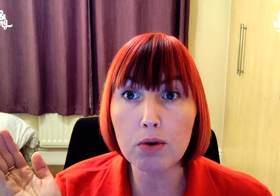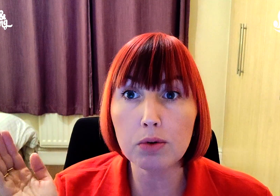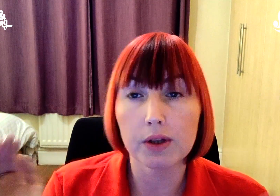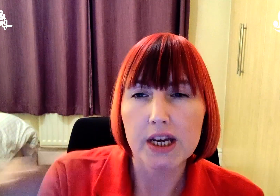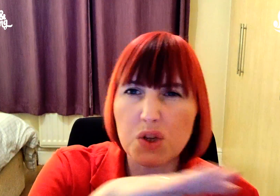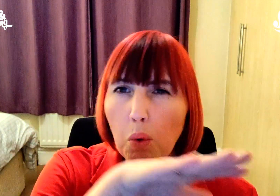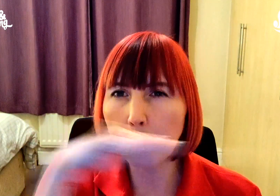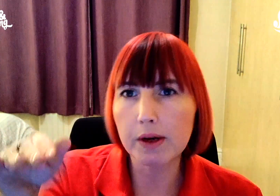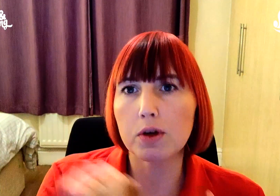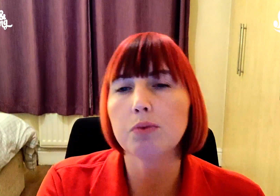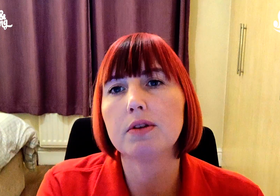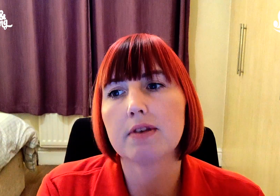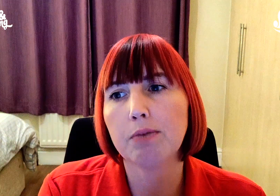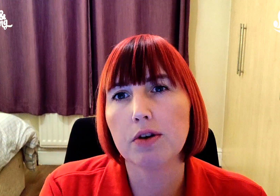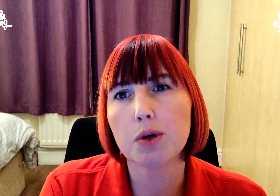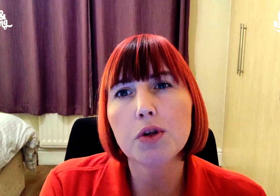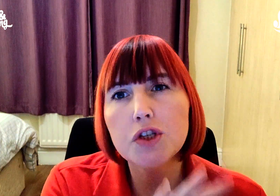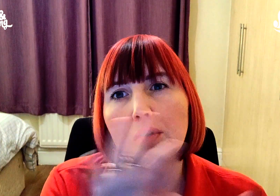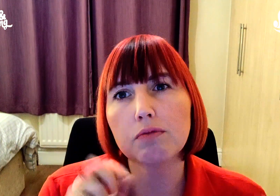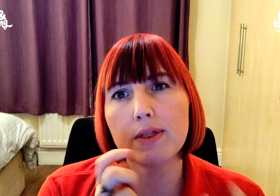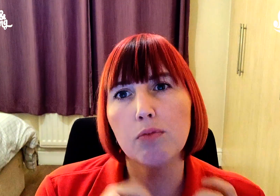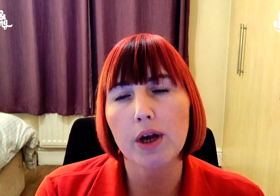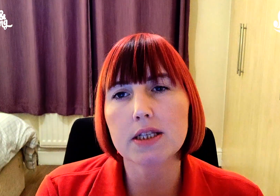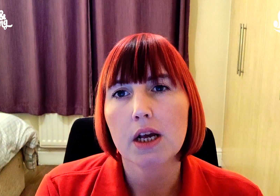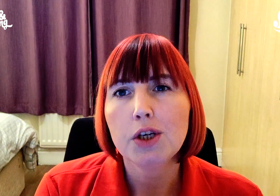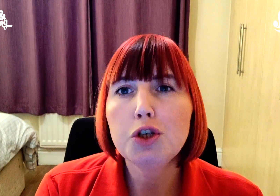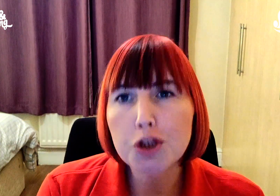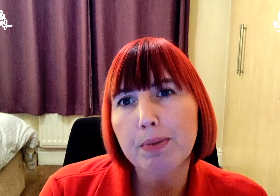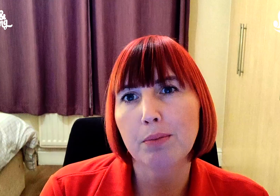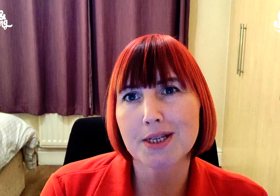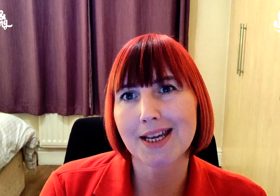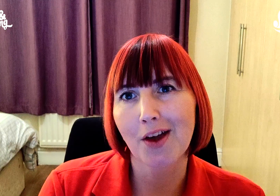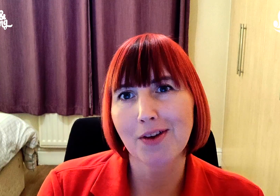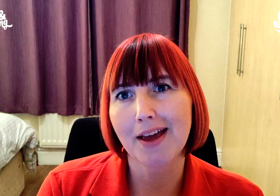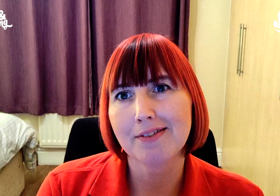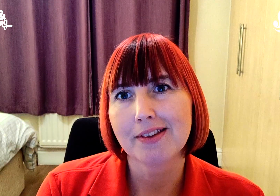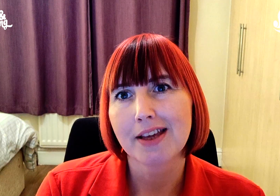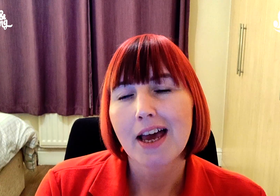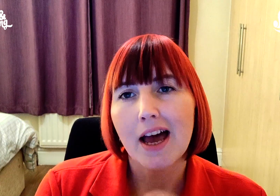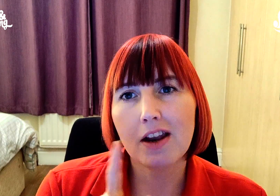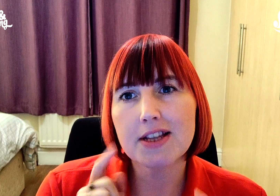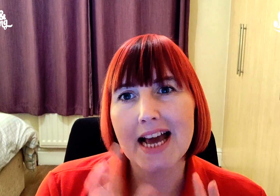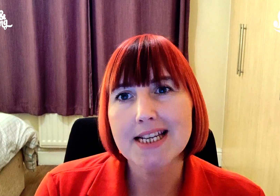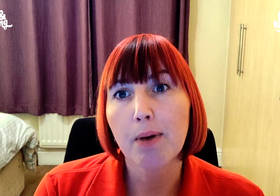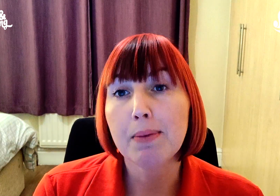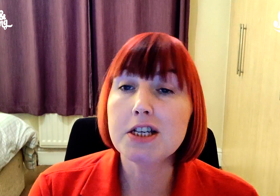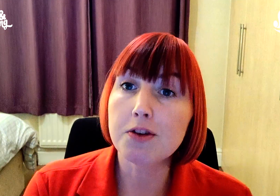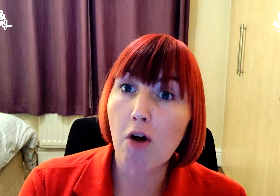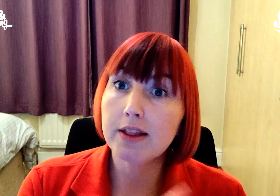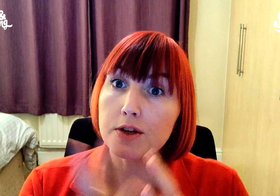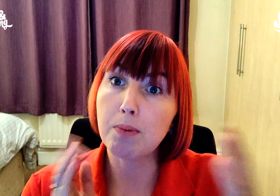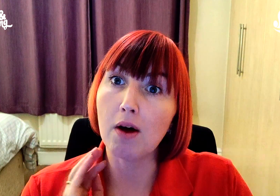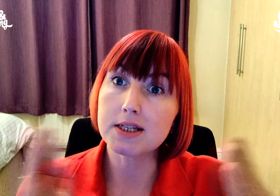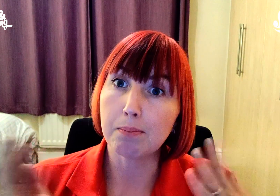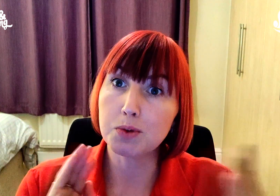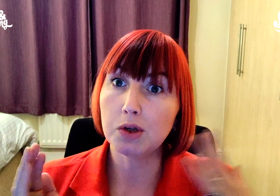and roll. It's all pretty much on one same note. So once you've got the rhythm right, you should be able to sing it okay. Another tactic might be to